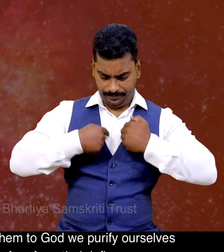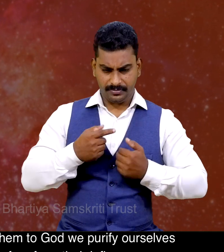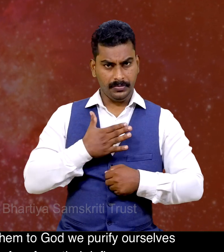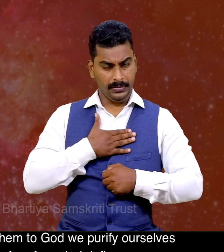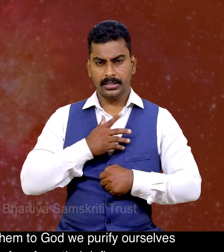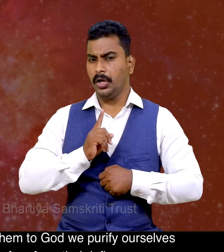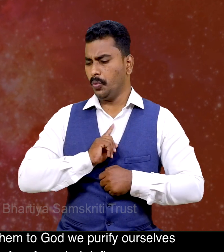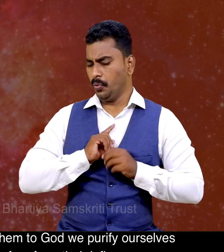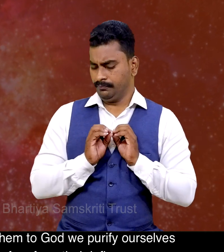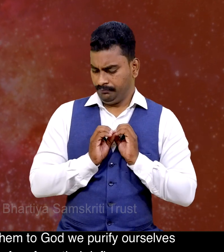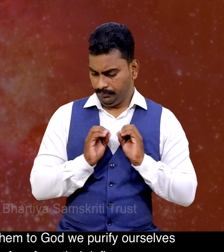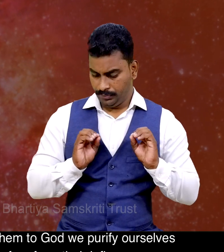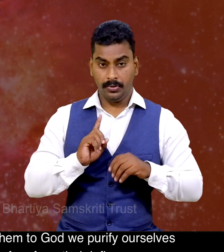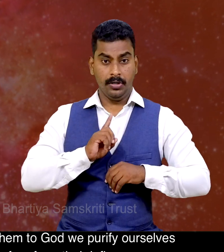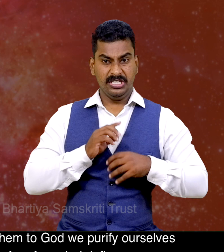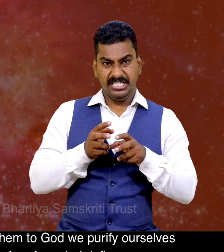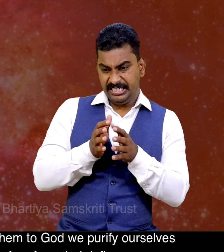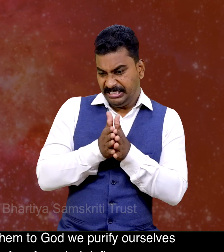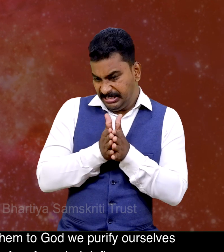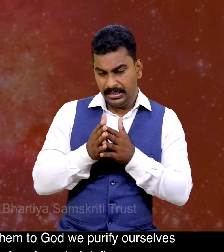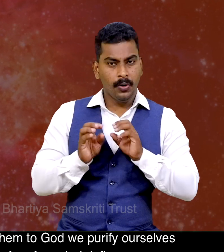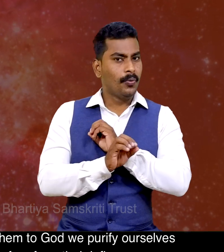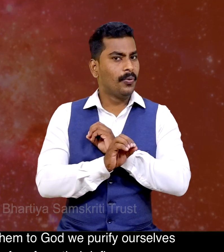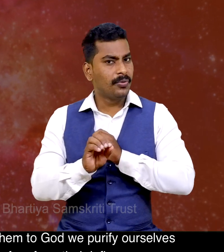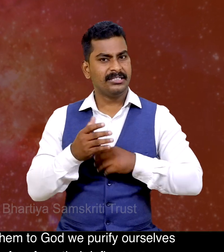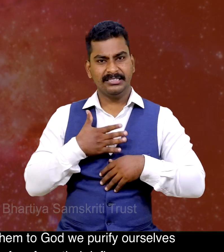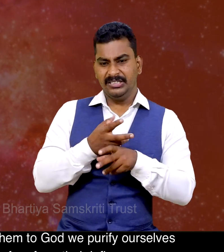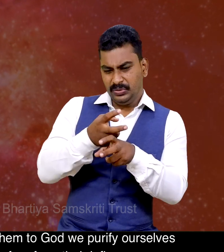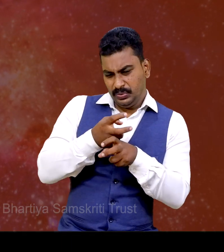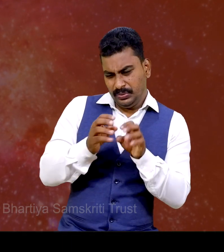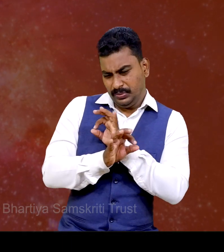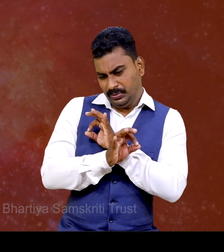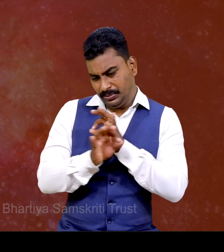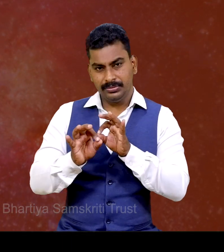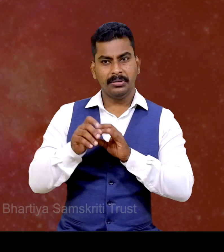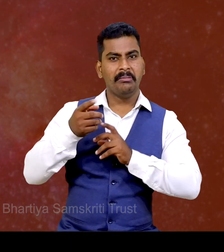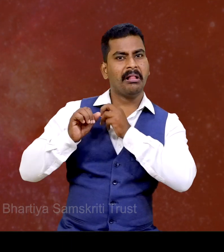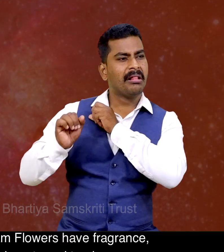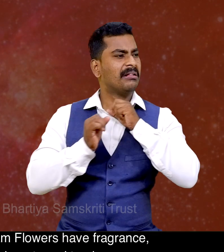purify ourselves and stay free from their influences. Pushpam.